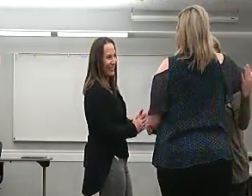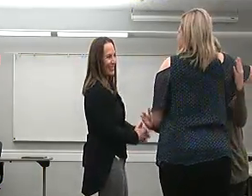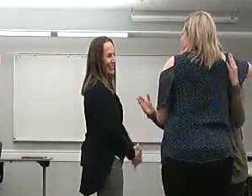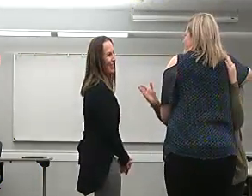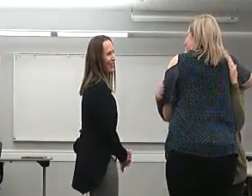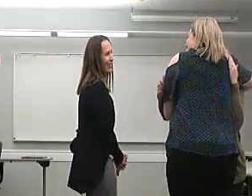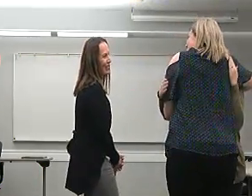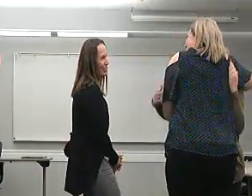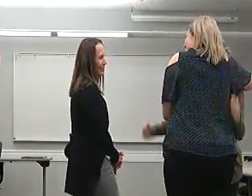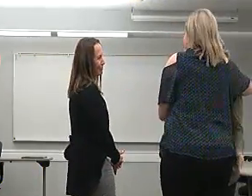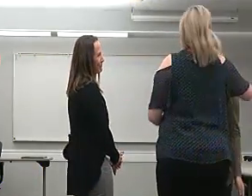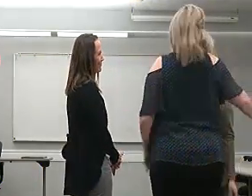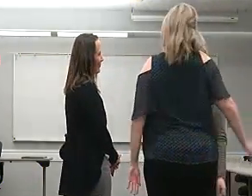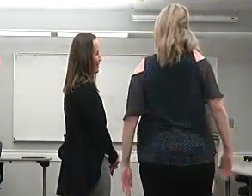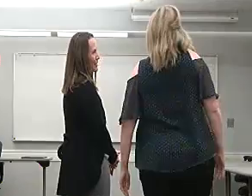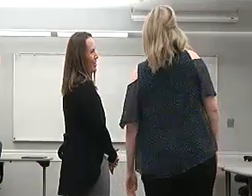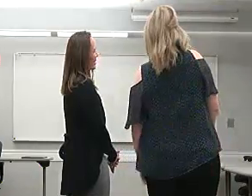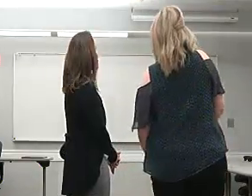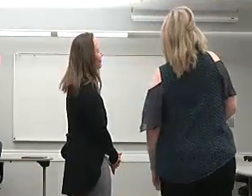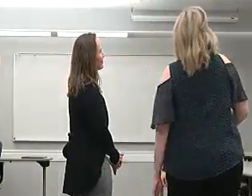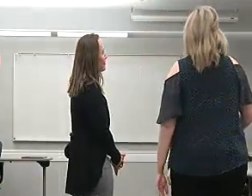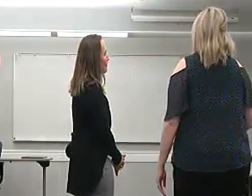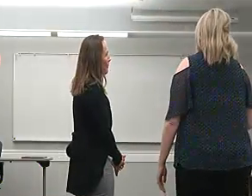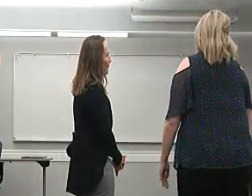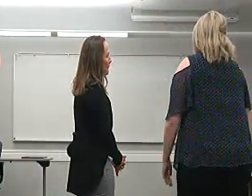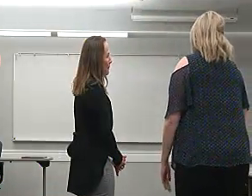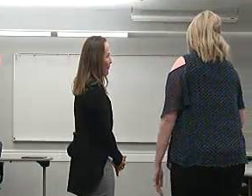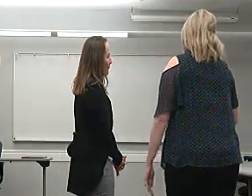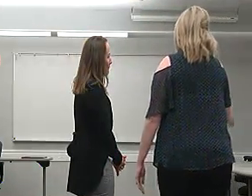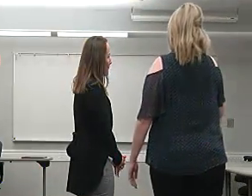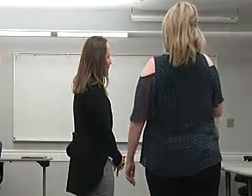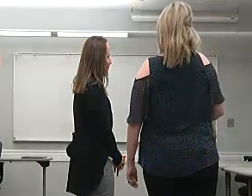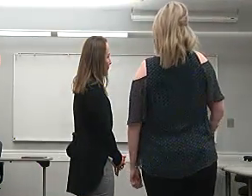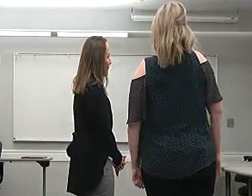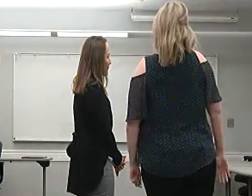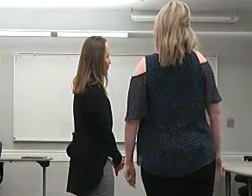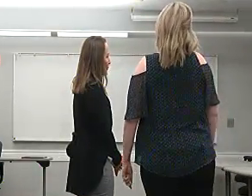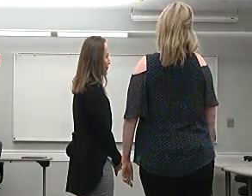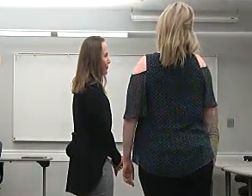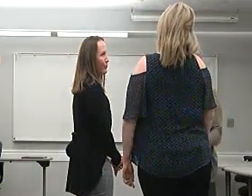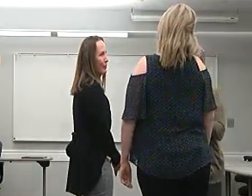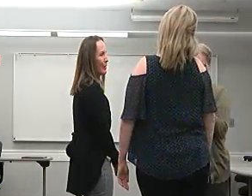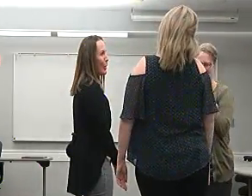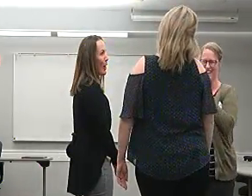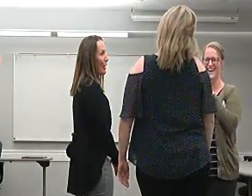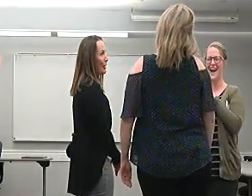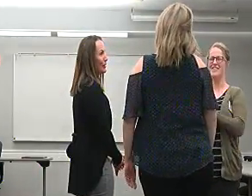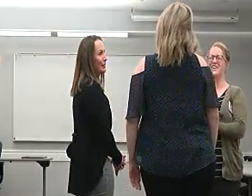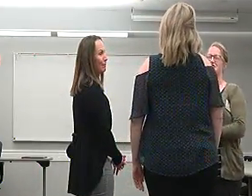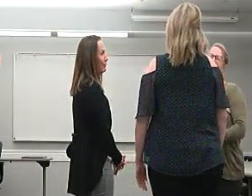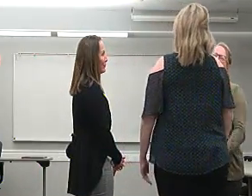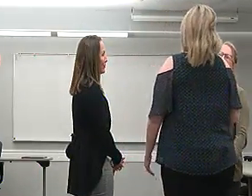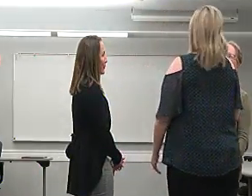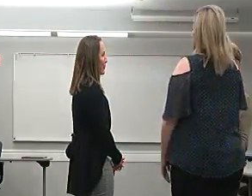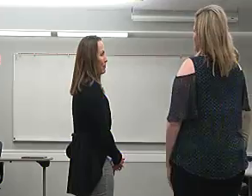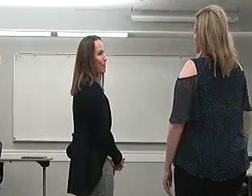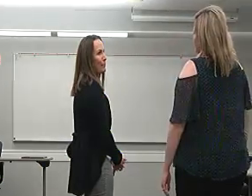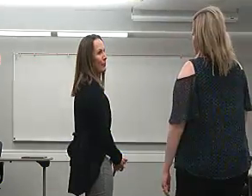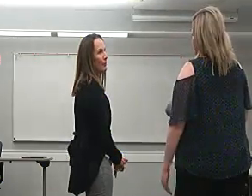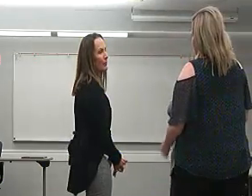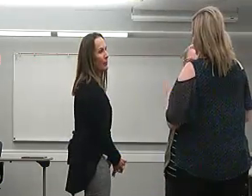There's a way to. so she's like, I tell her all this stuff and she's like, You know, like. I know. I was like, shit, I just have to.